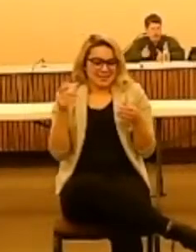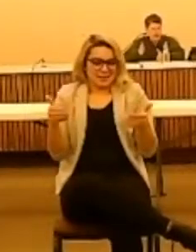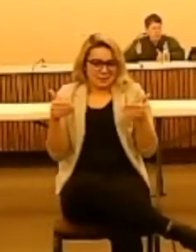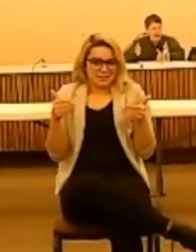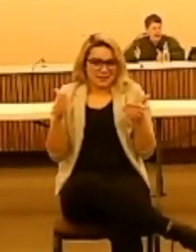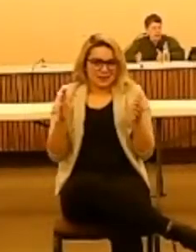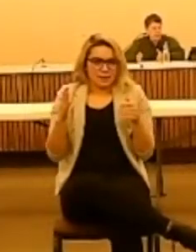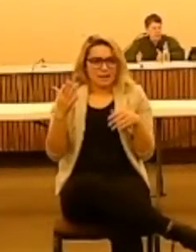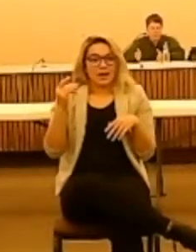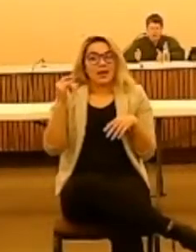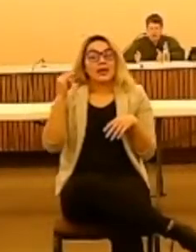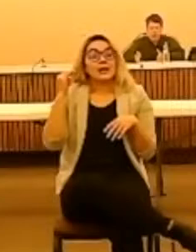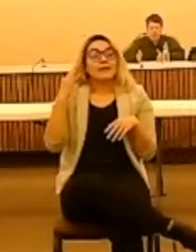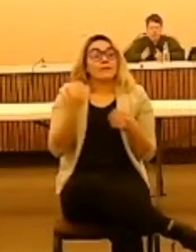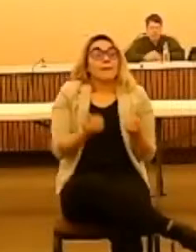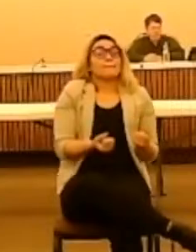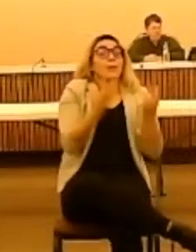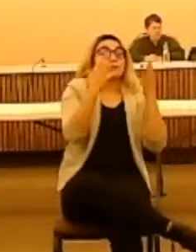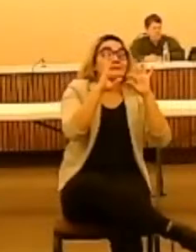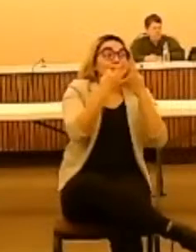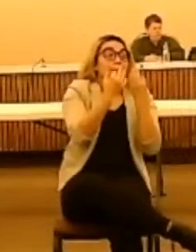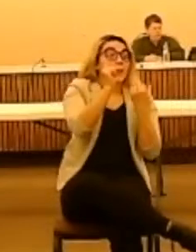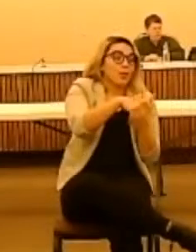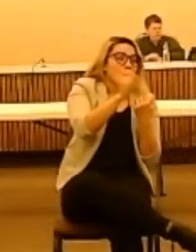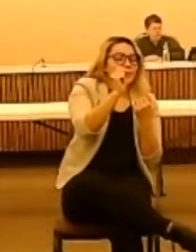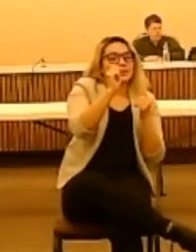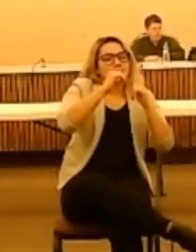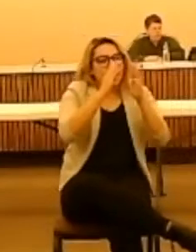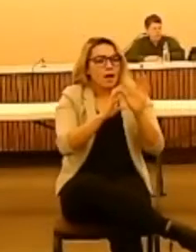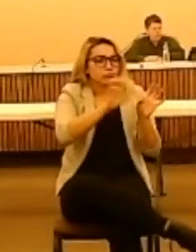multifamily next to a house, that requirement is 100 feet.